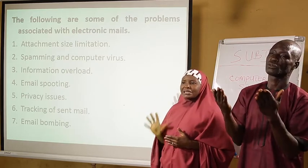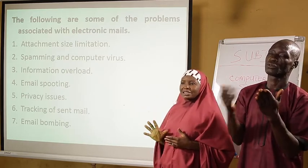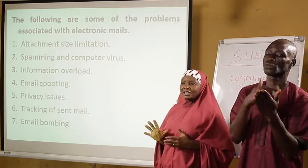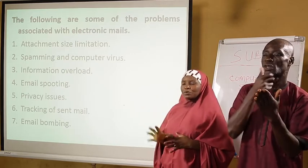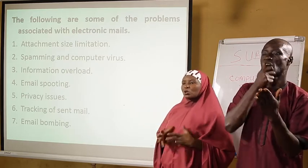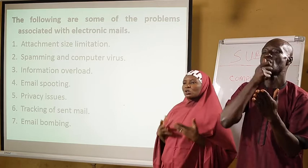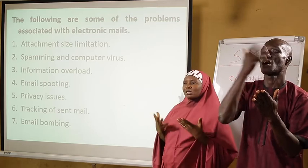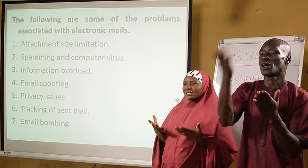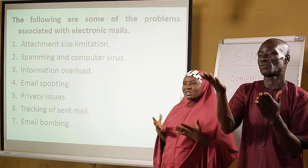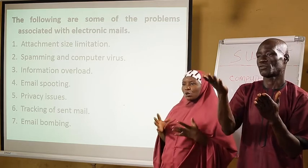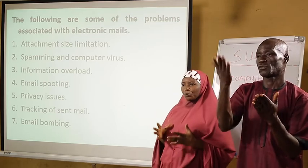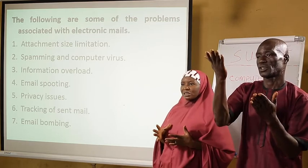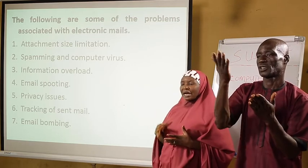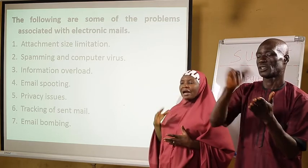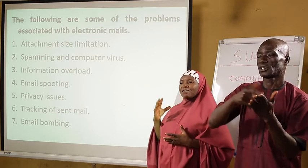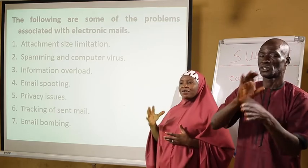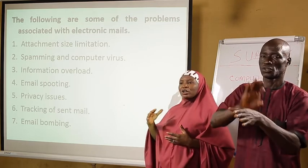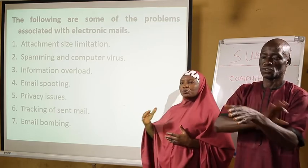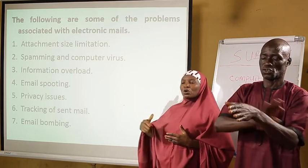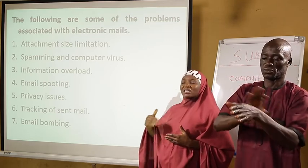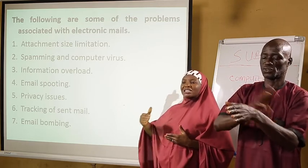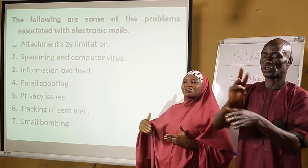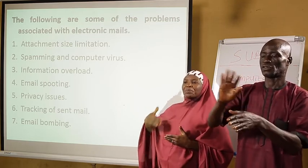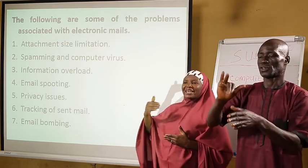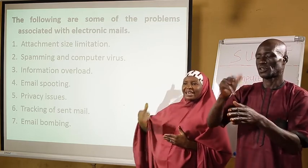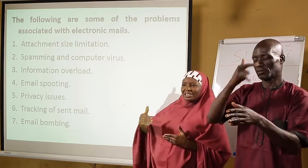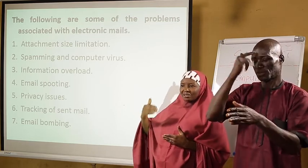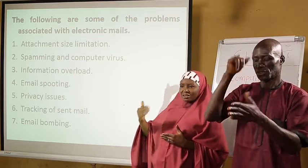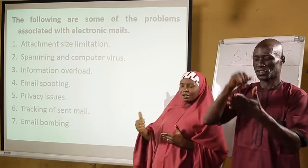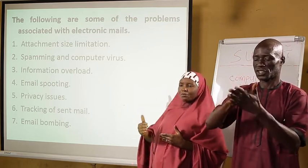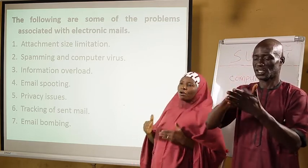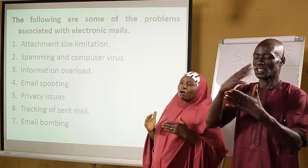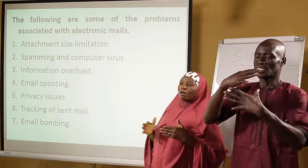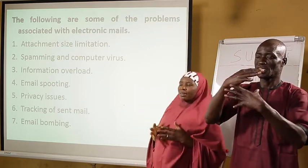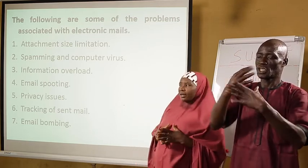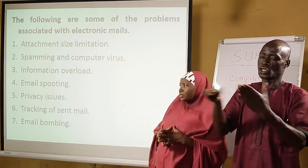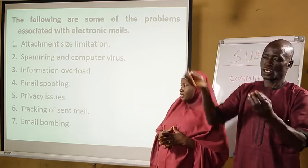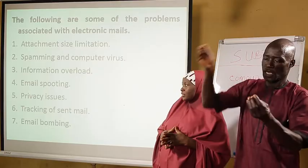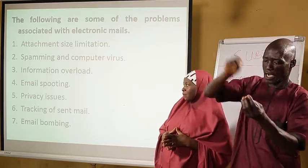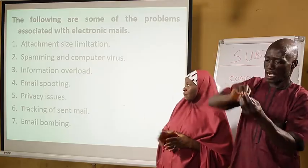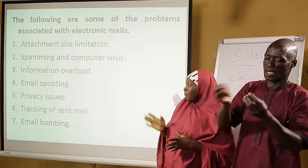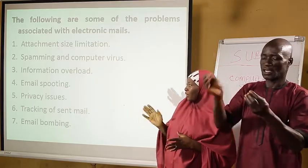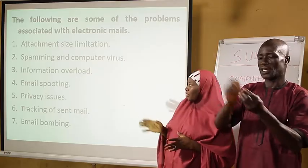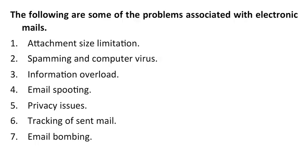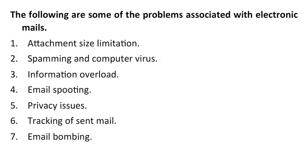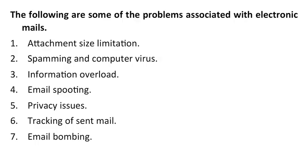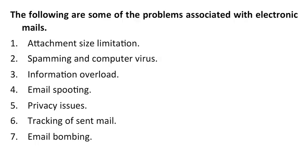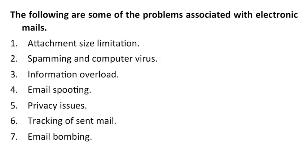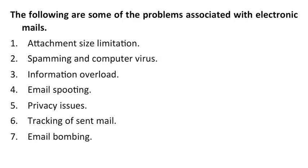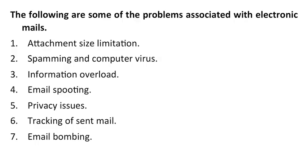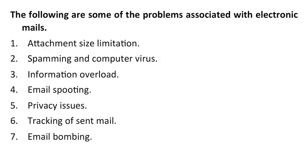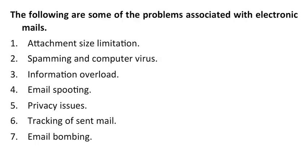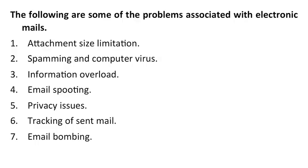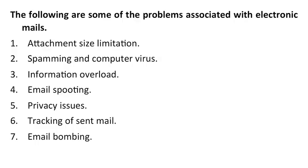the system. So this is computer virus because it replicates itself on the system. The next